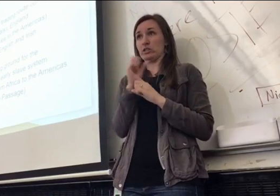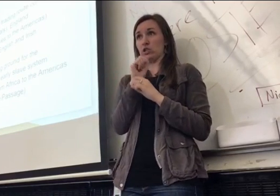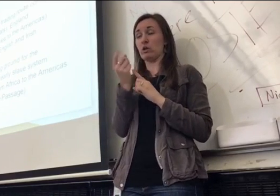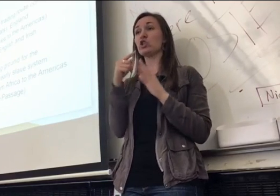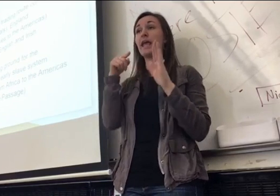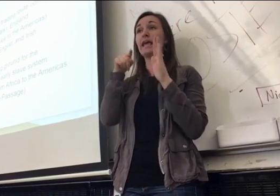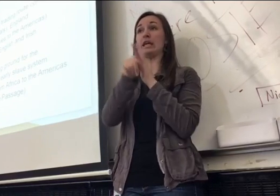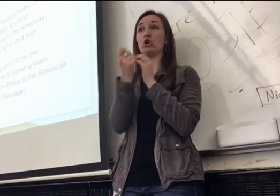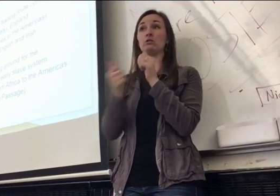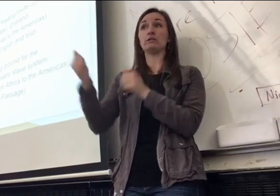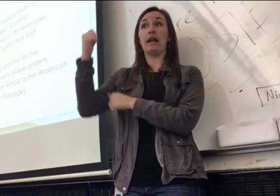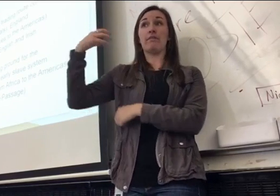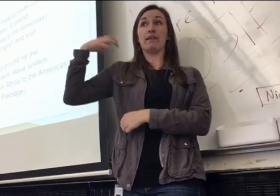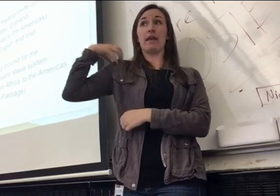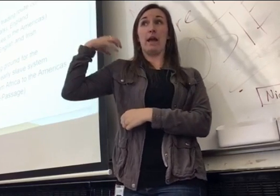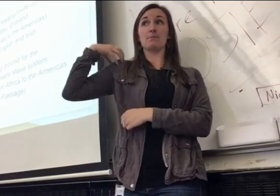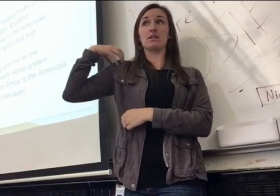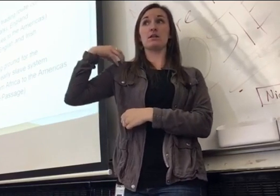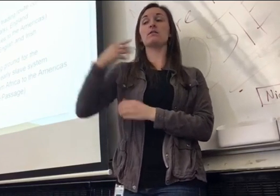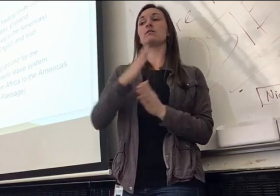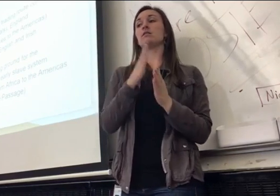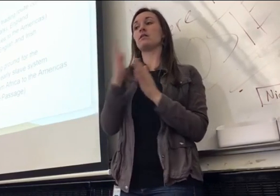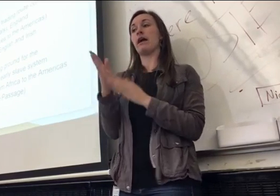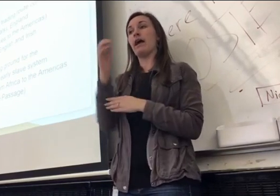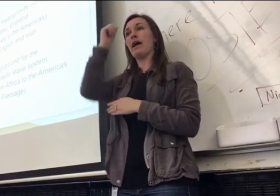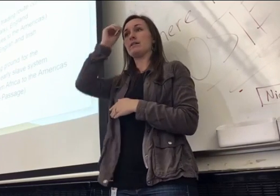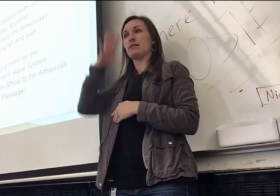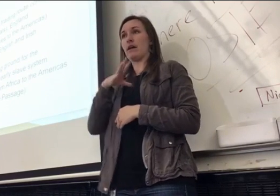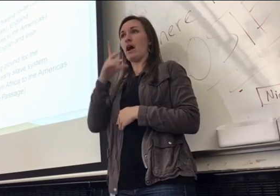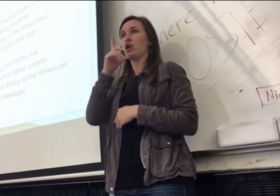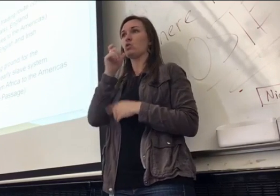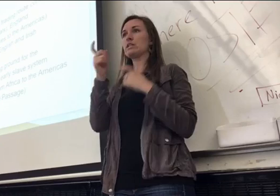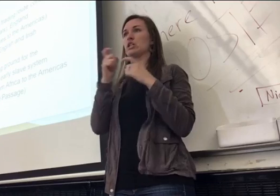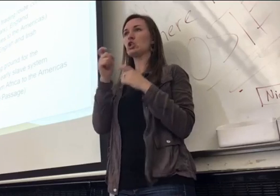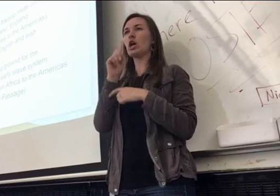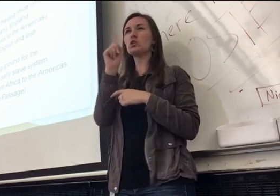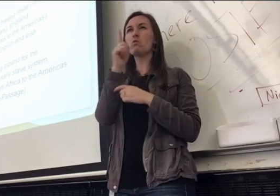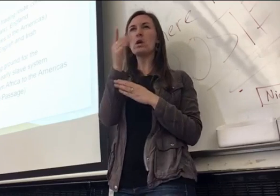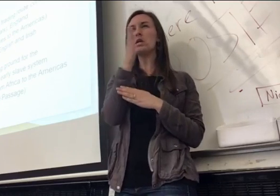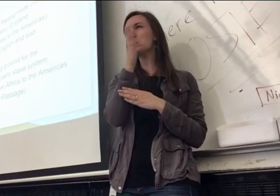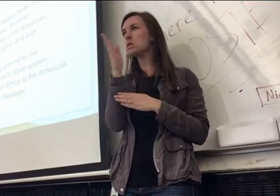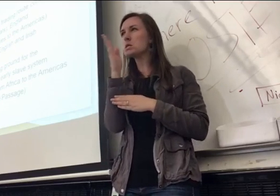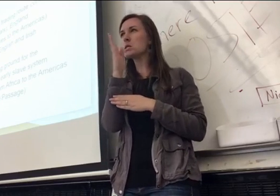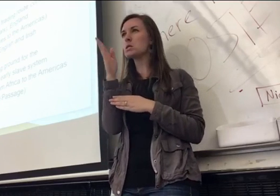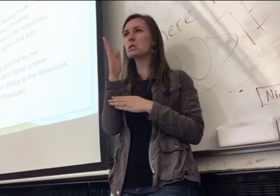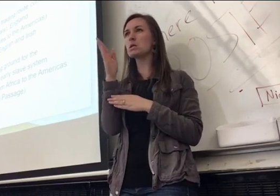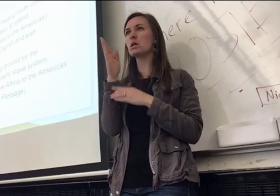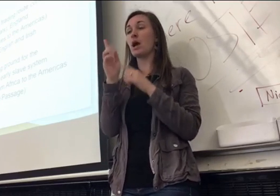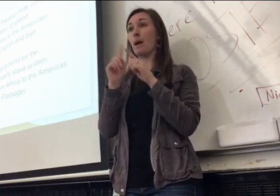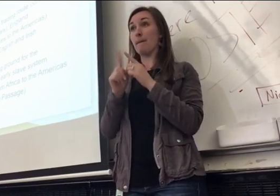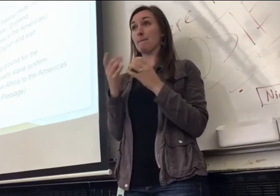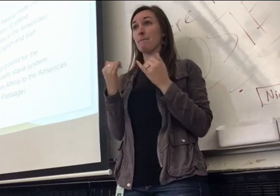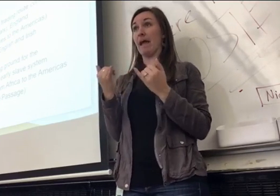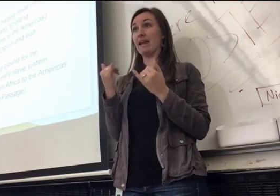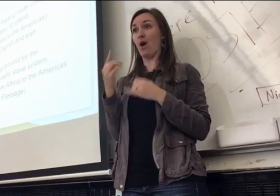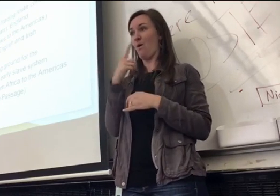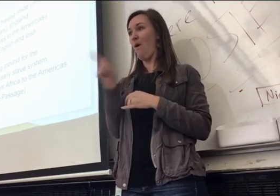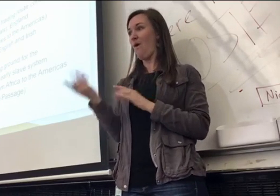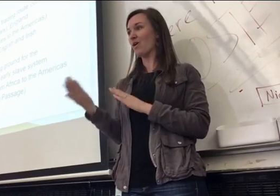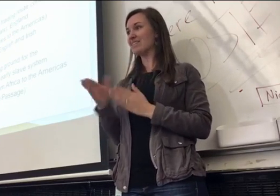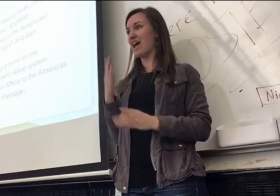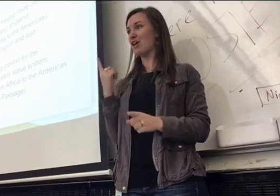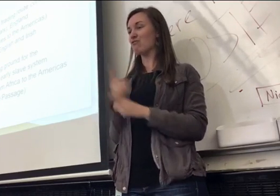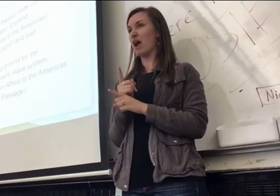captain and the guy in charge of navigation, as well as other members of the crew. But then who's going to steer the ship? And so what